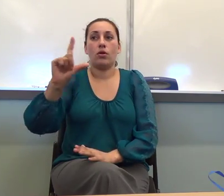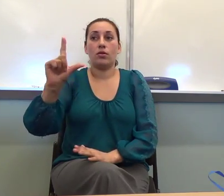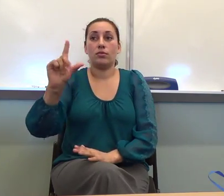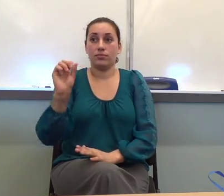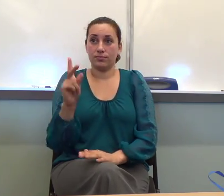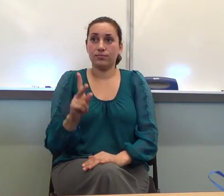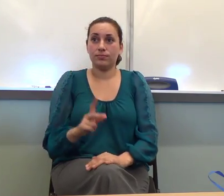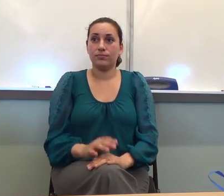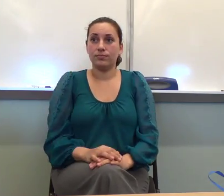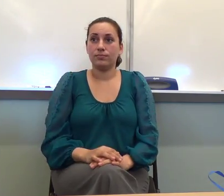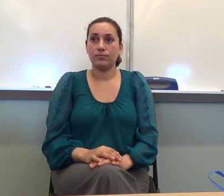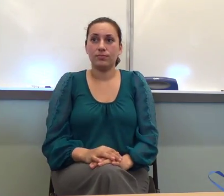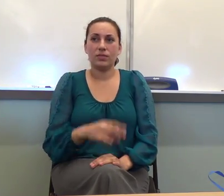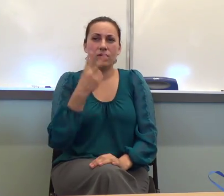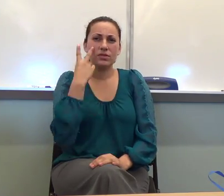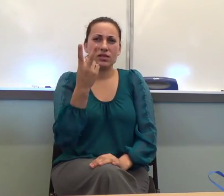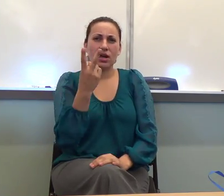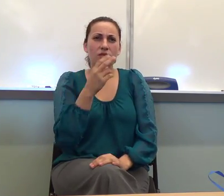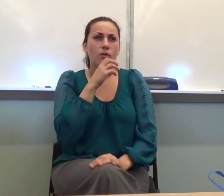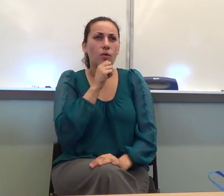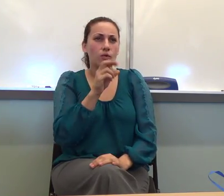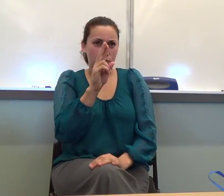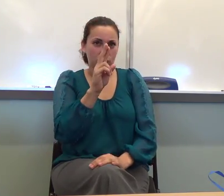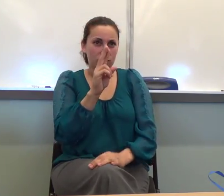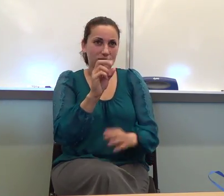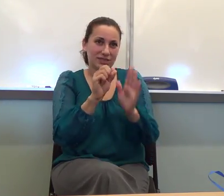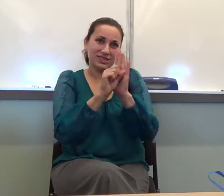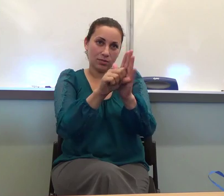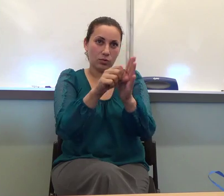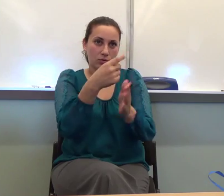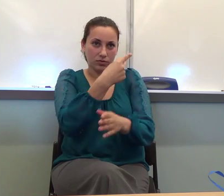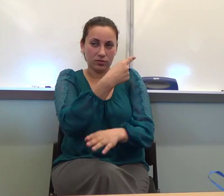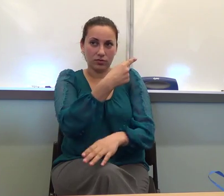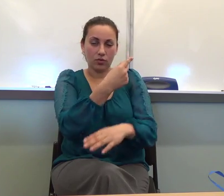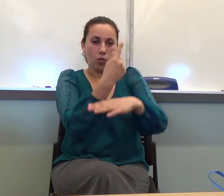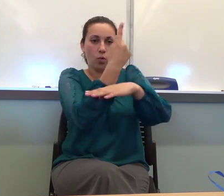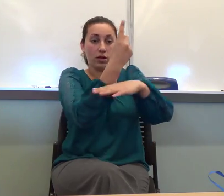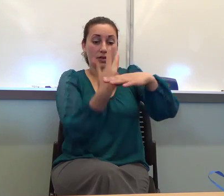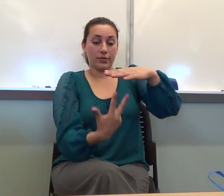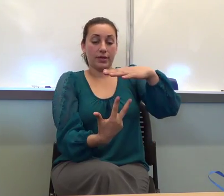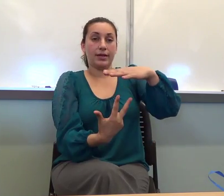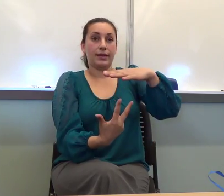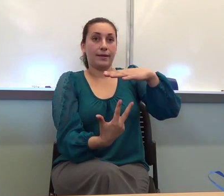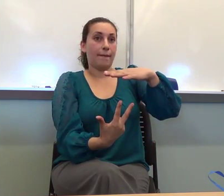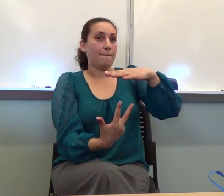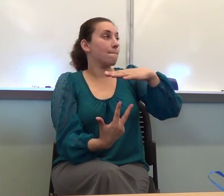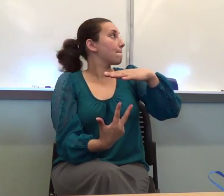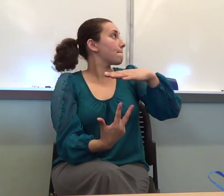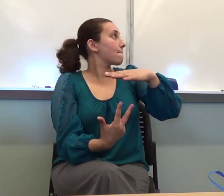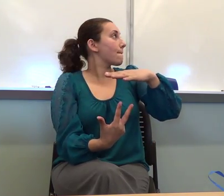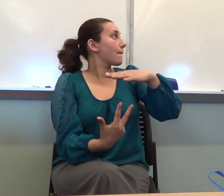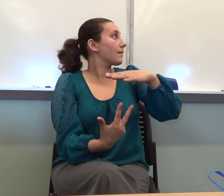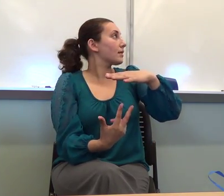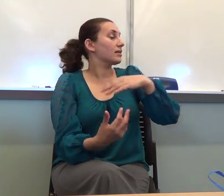that an older kind of notation for 1/3 is